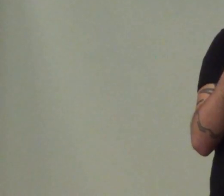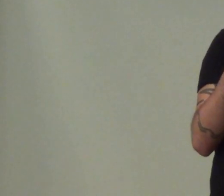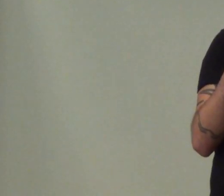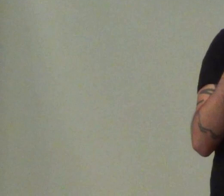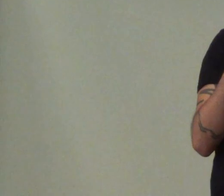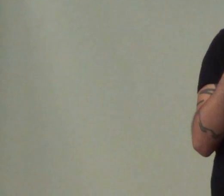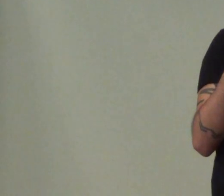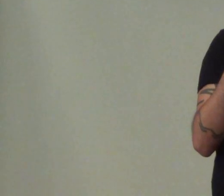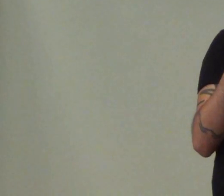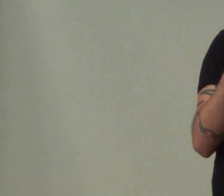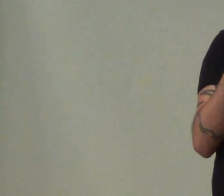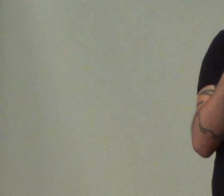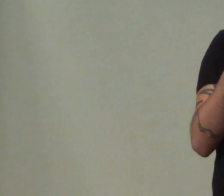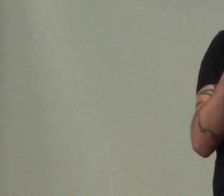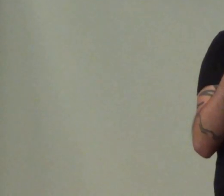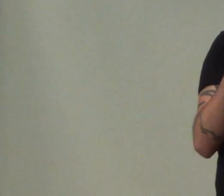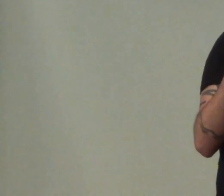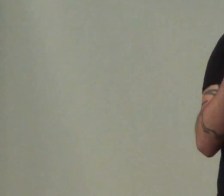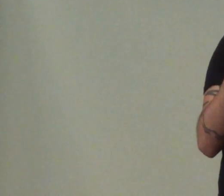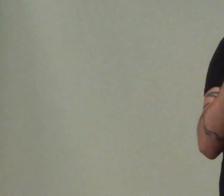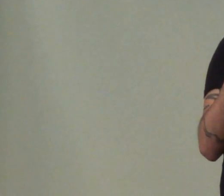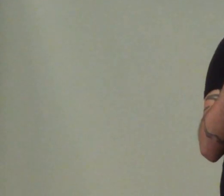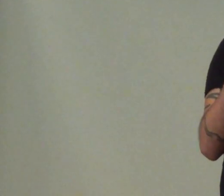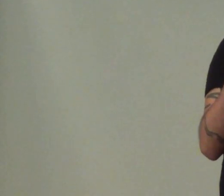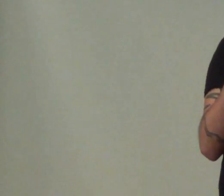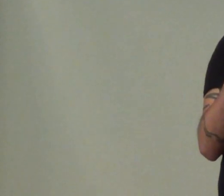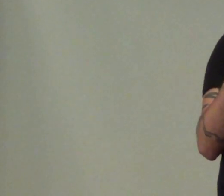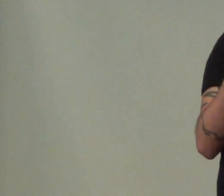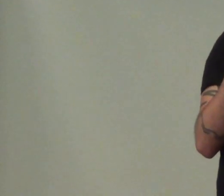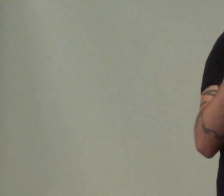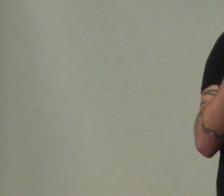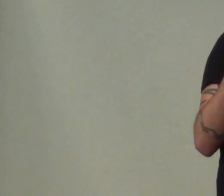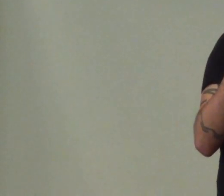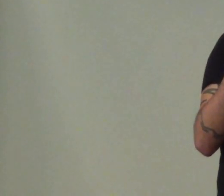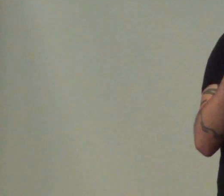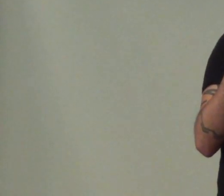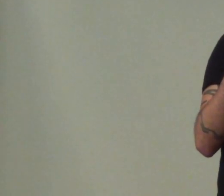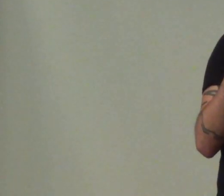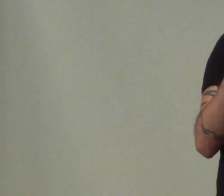then recreate our wilderness with a shimmery wildness,